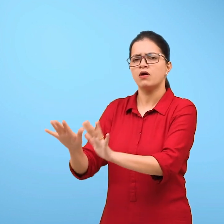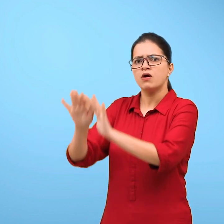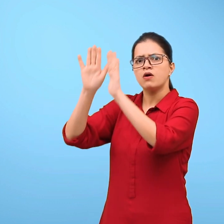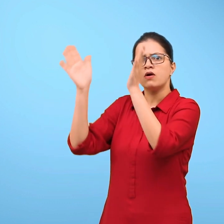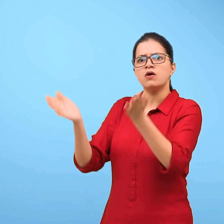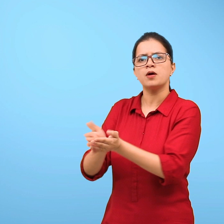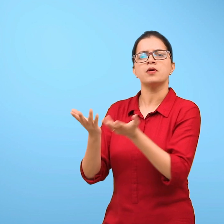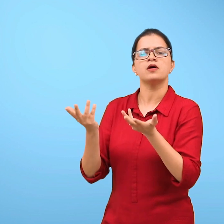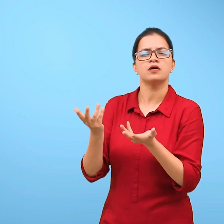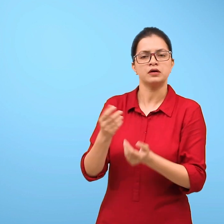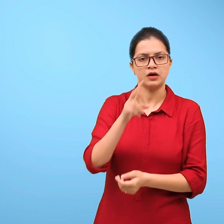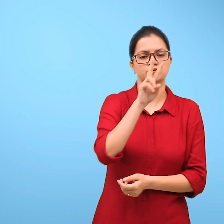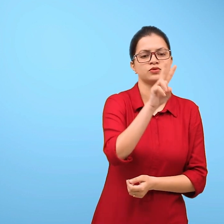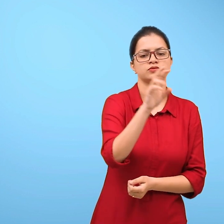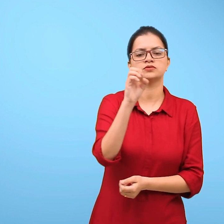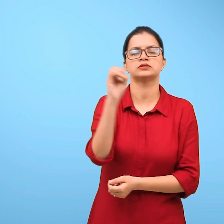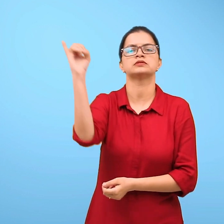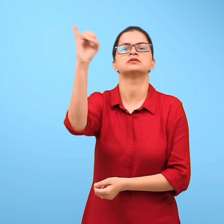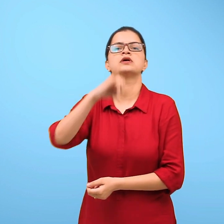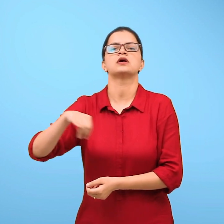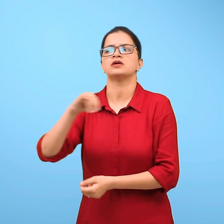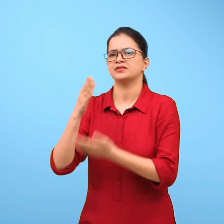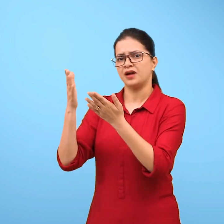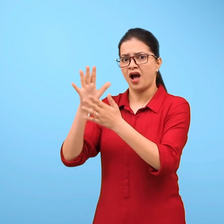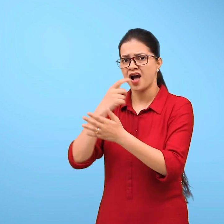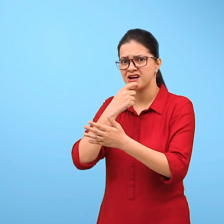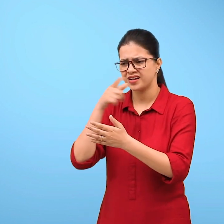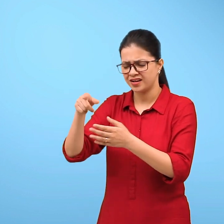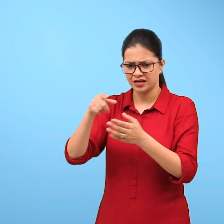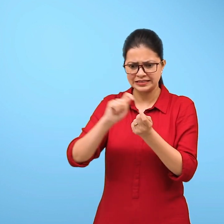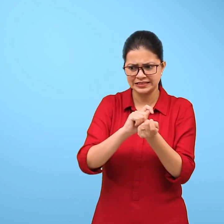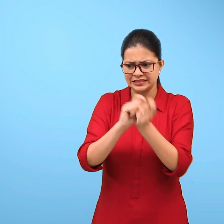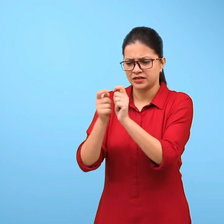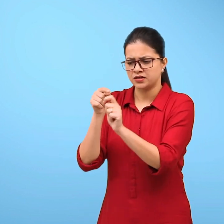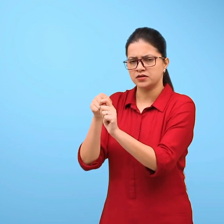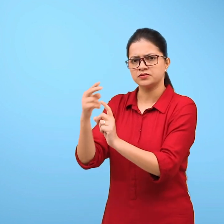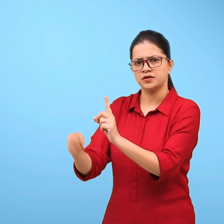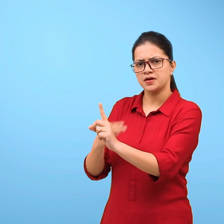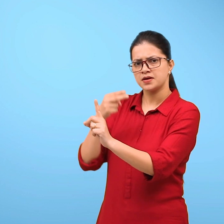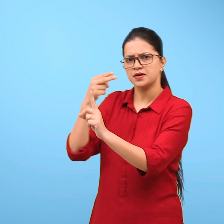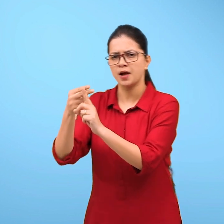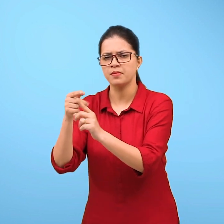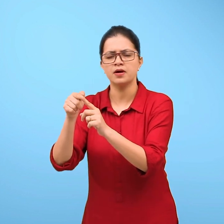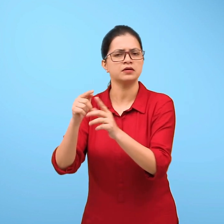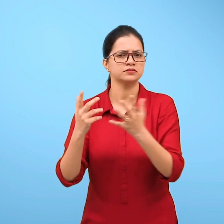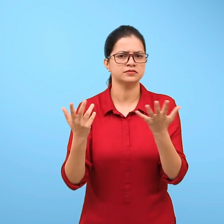It decreases to 206 bones by adulthood after some bones have fused together.